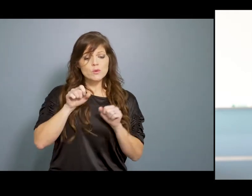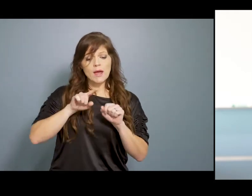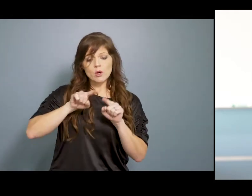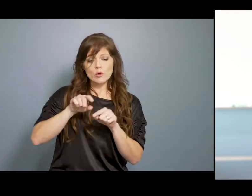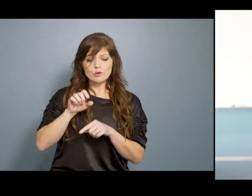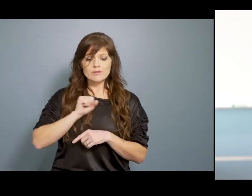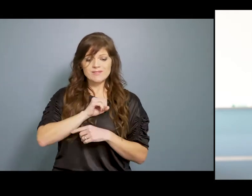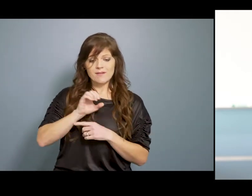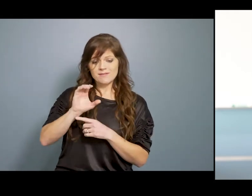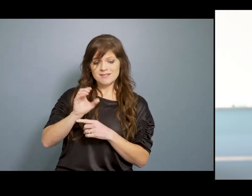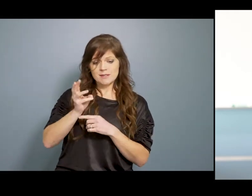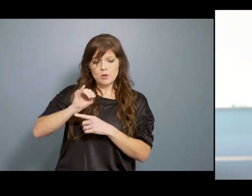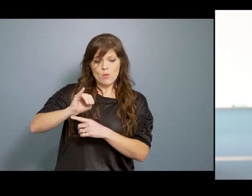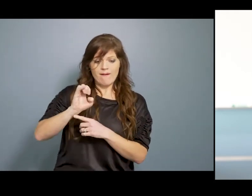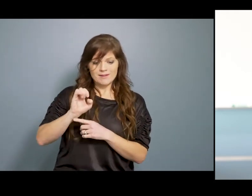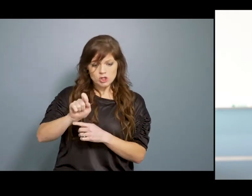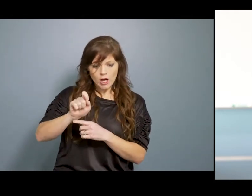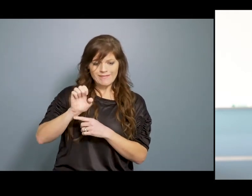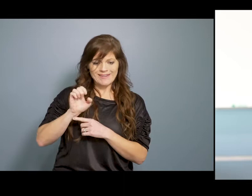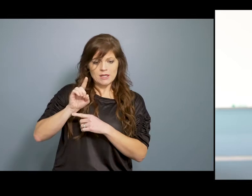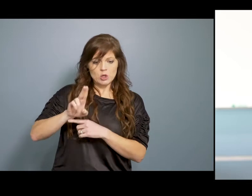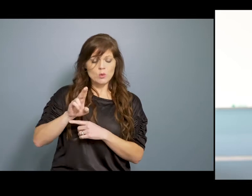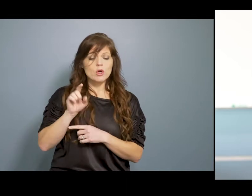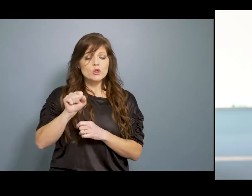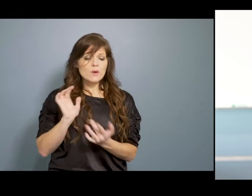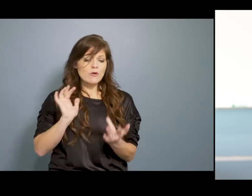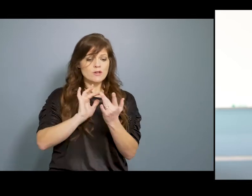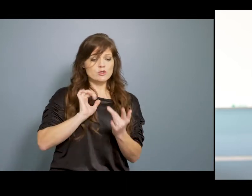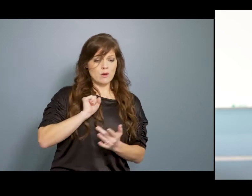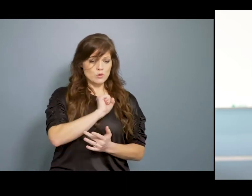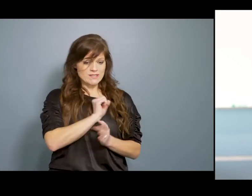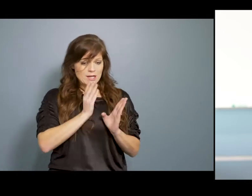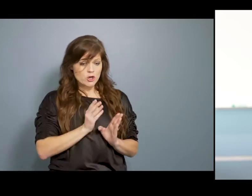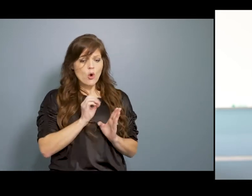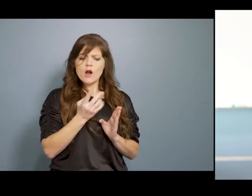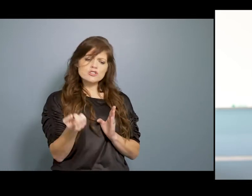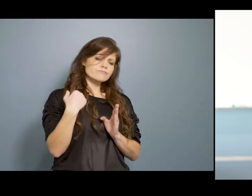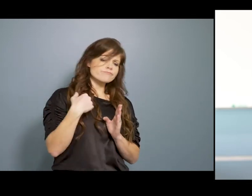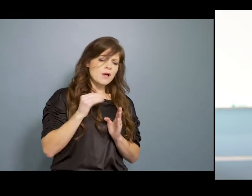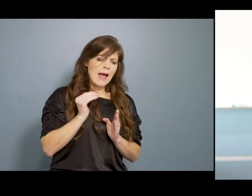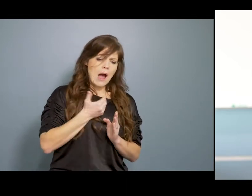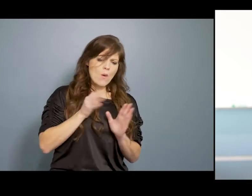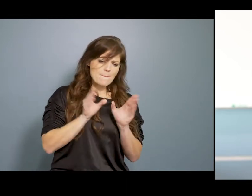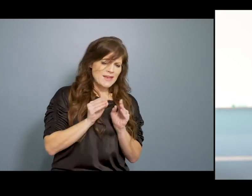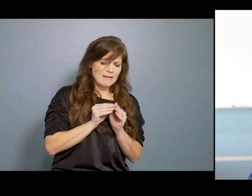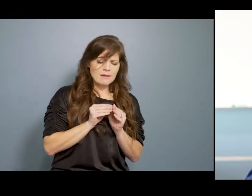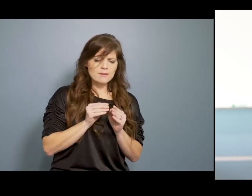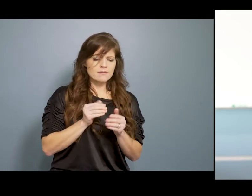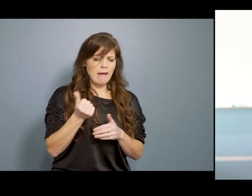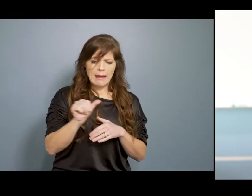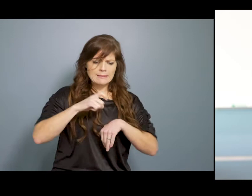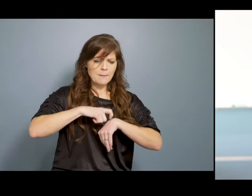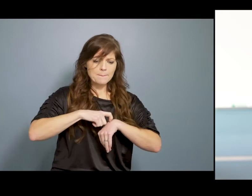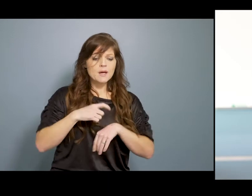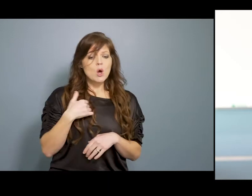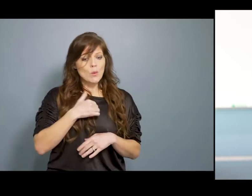staffsenate@cwi.edu. You can reach out to one of your staff senators, or you can simply come to one of our meetings. We're excited to